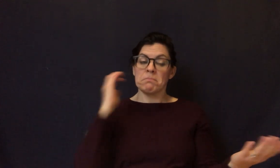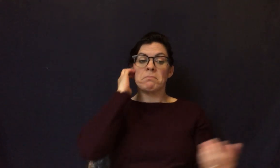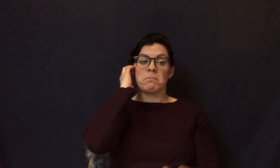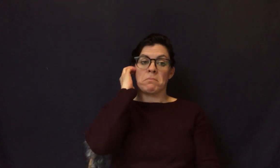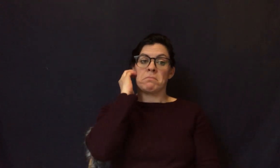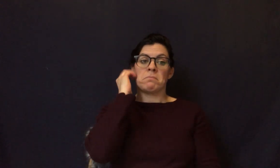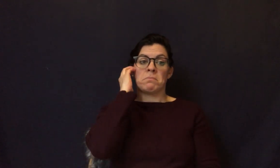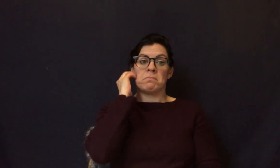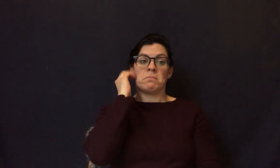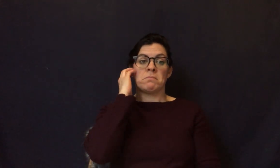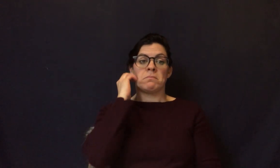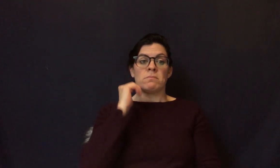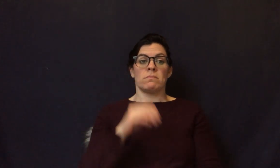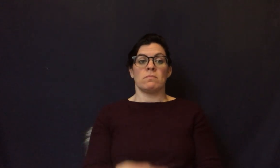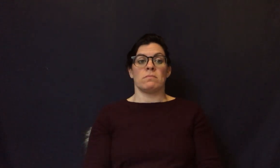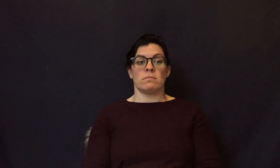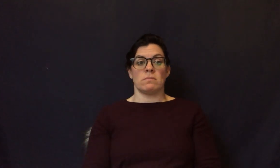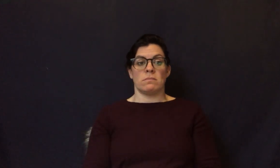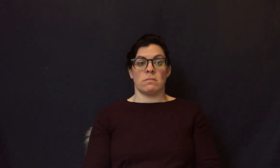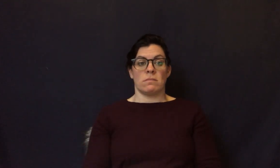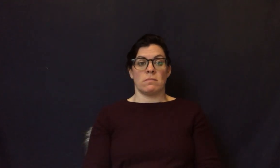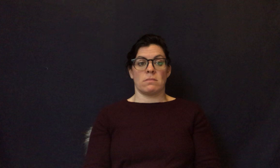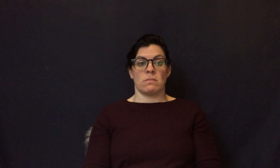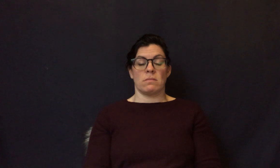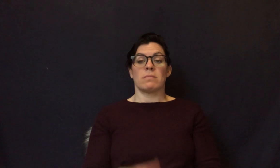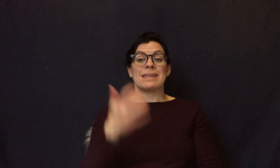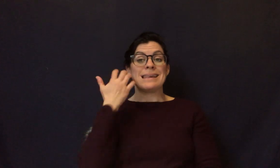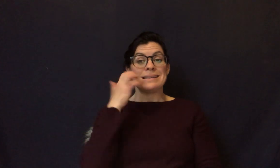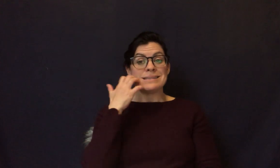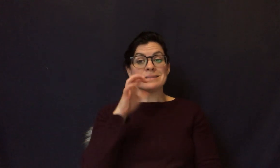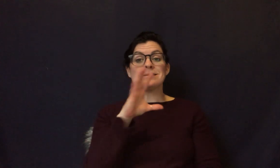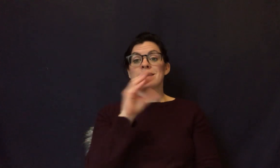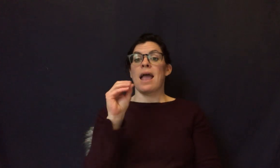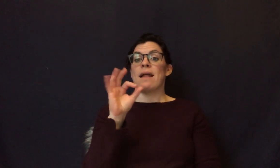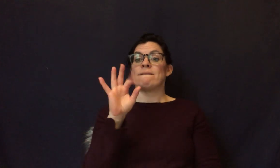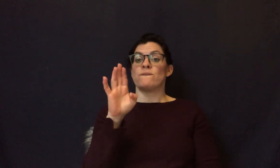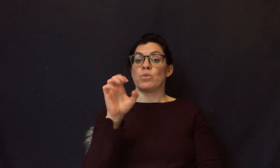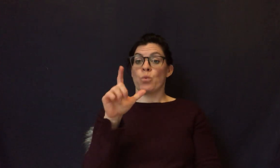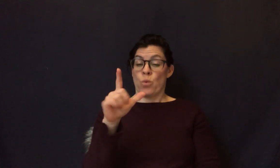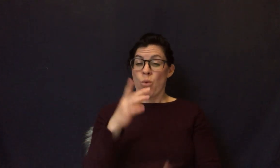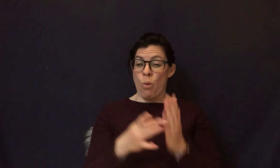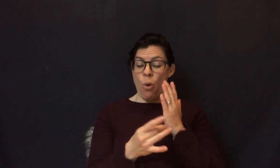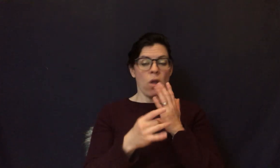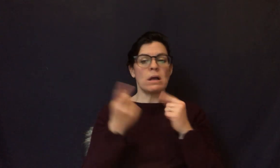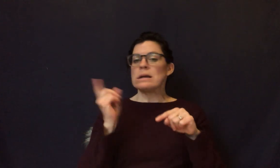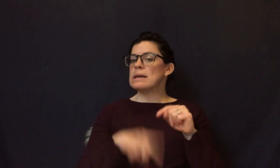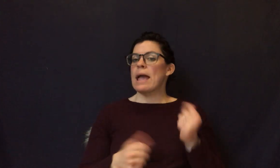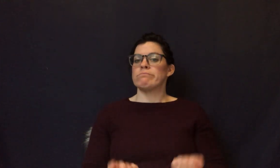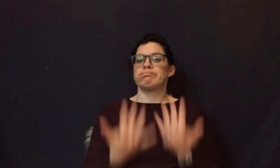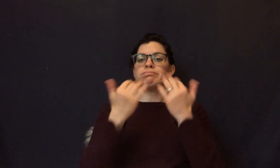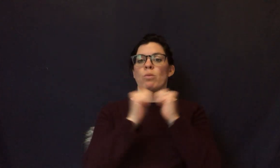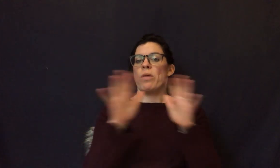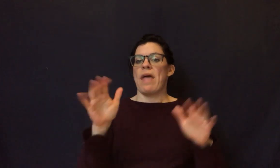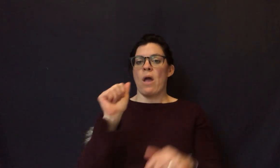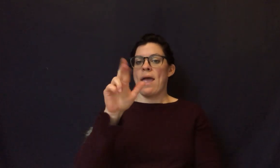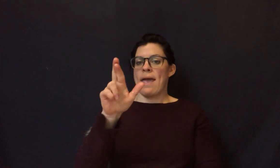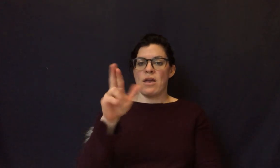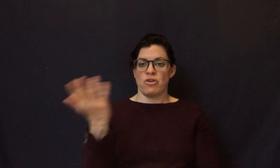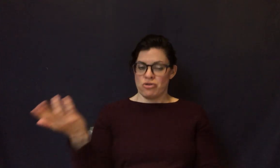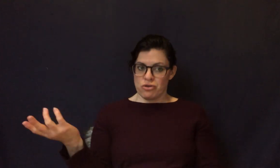So if I cannot get this frying pan under control and I don't have a Class K fire extinguisher, all right, you want to smother it. Somebody said